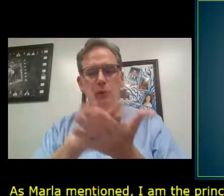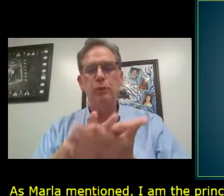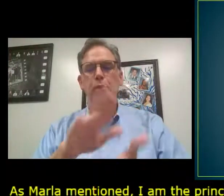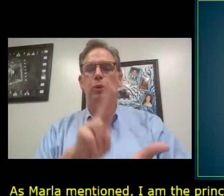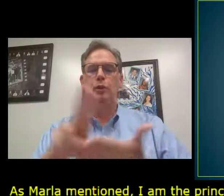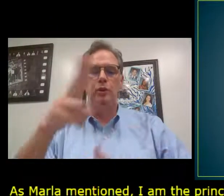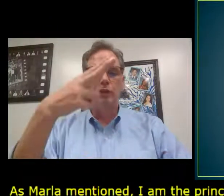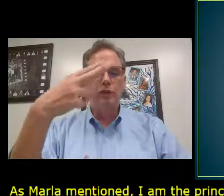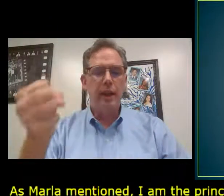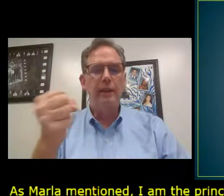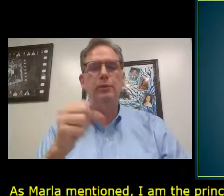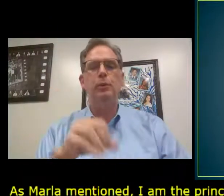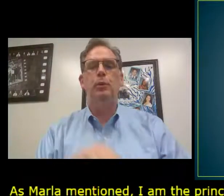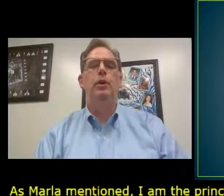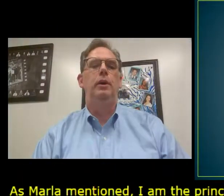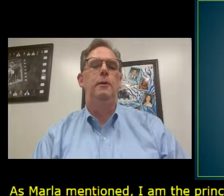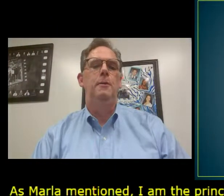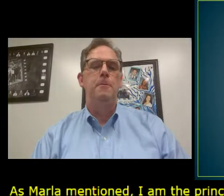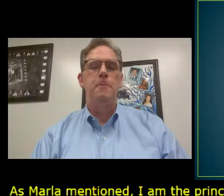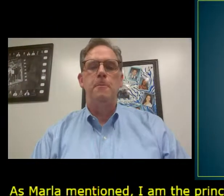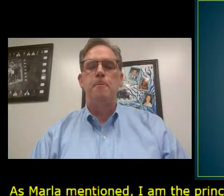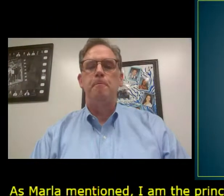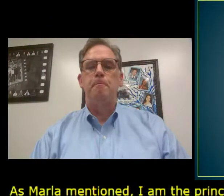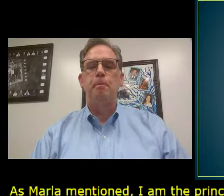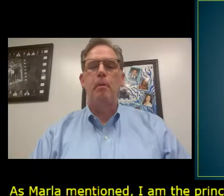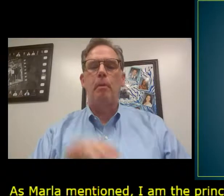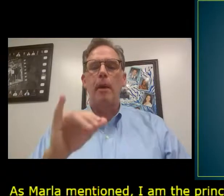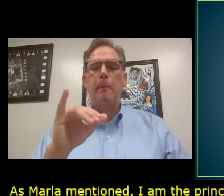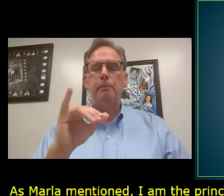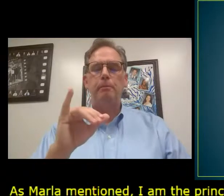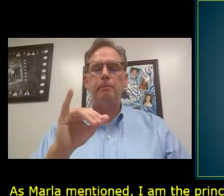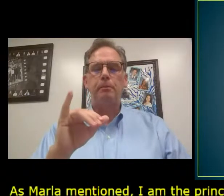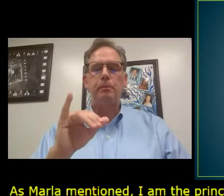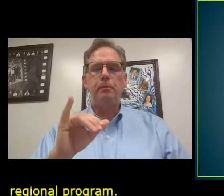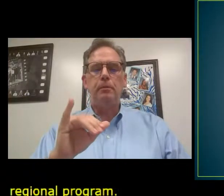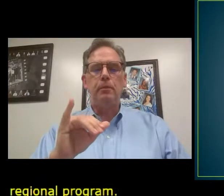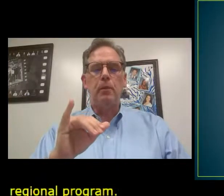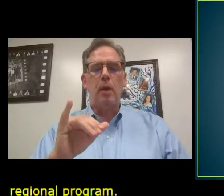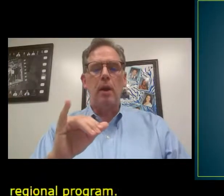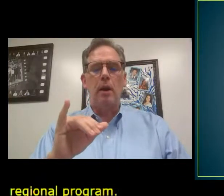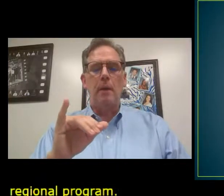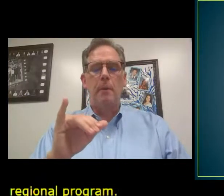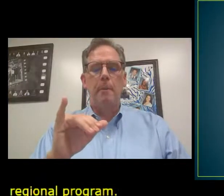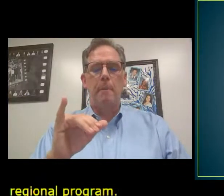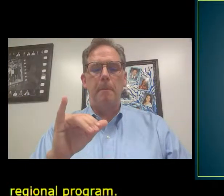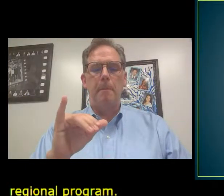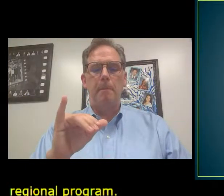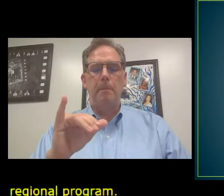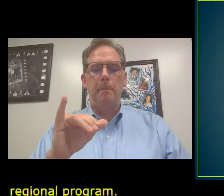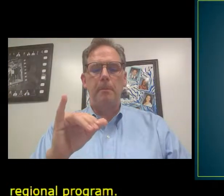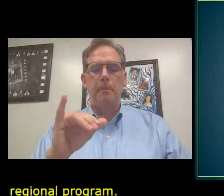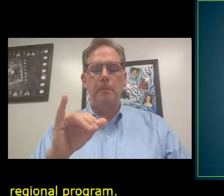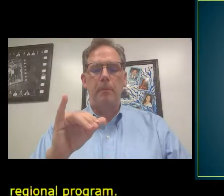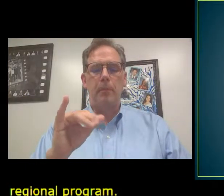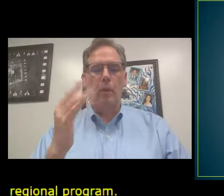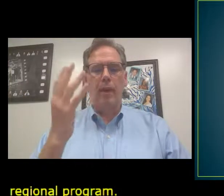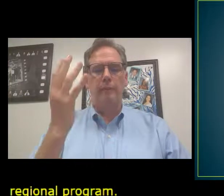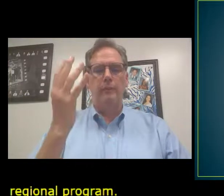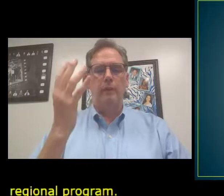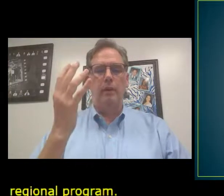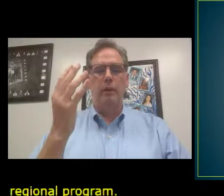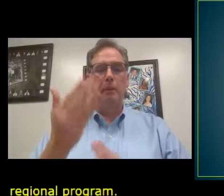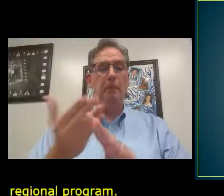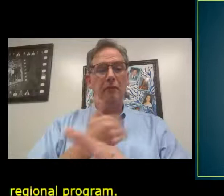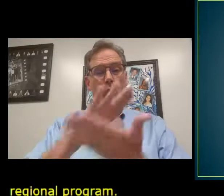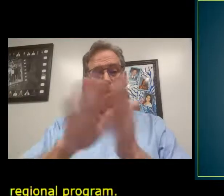Our school has grades 6 up, so we're middle school as well as university high school.